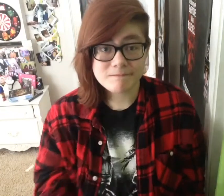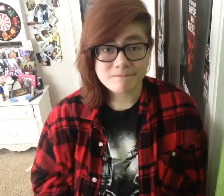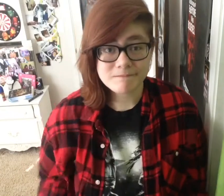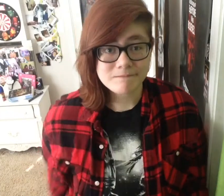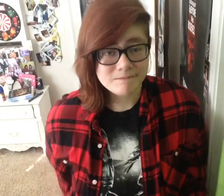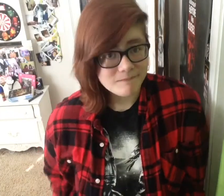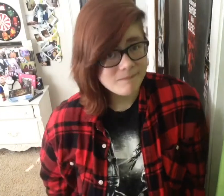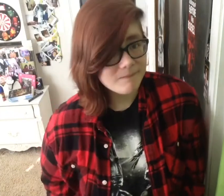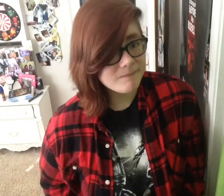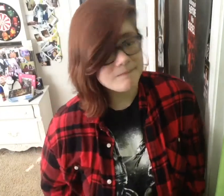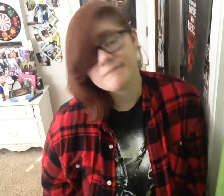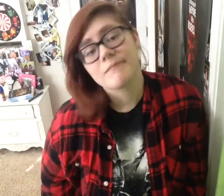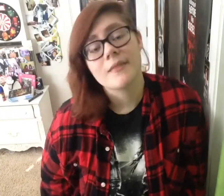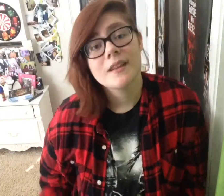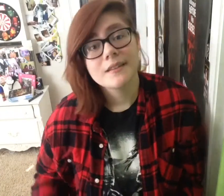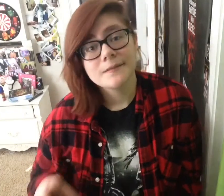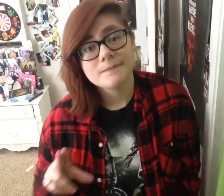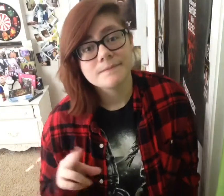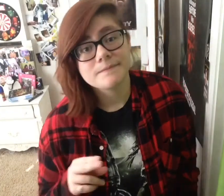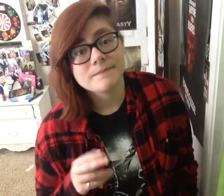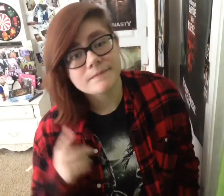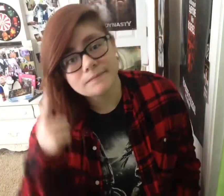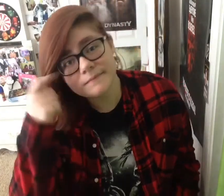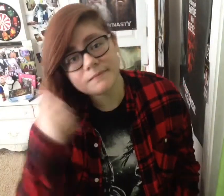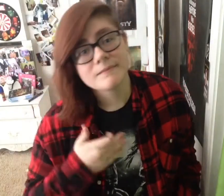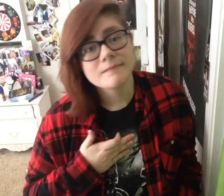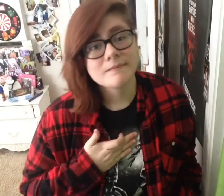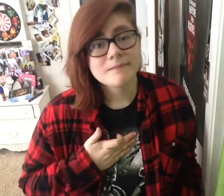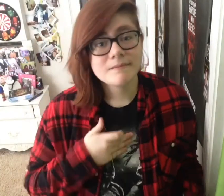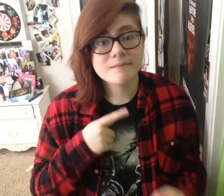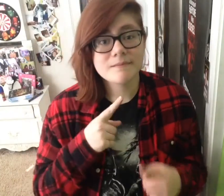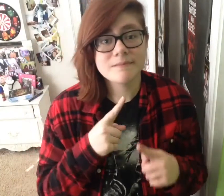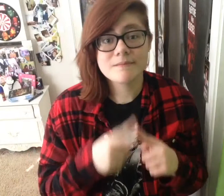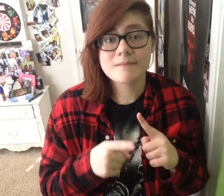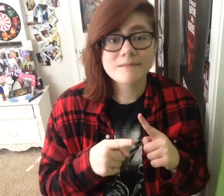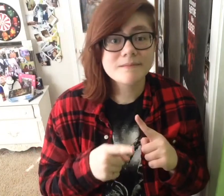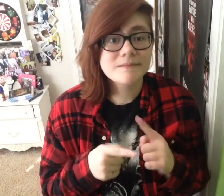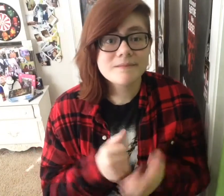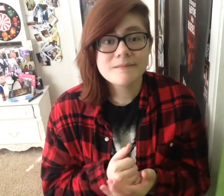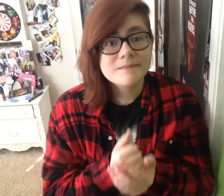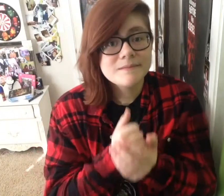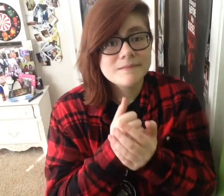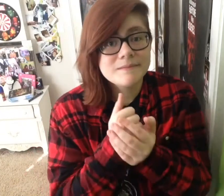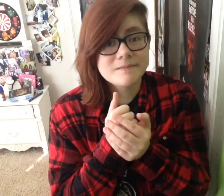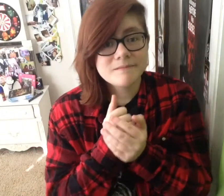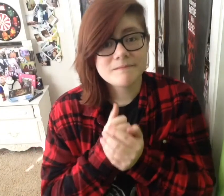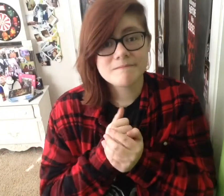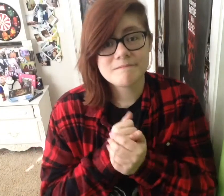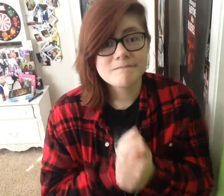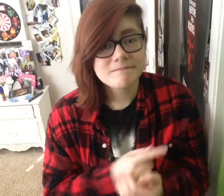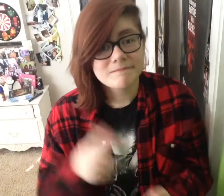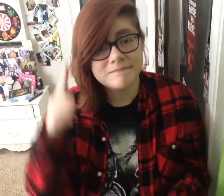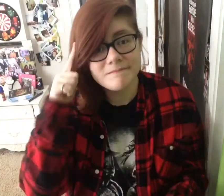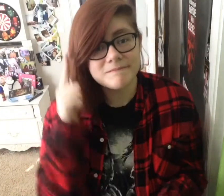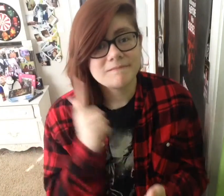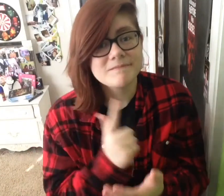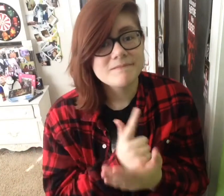Cause I can't help falling